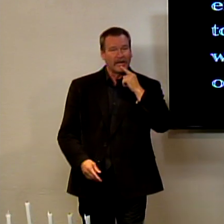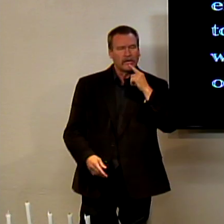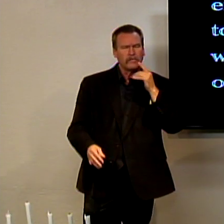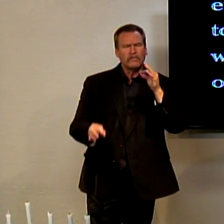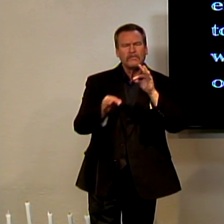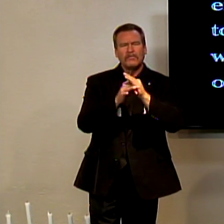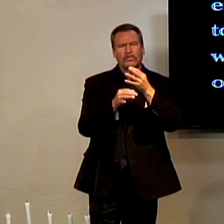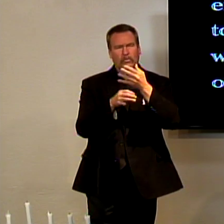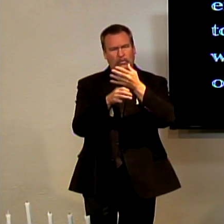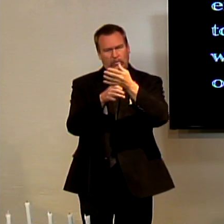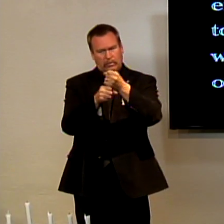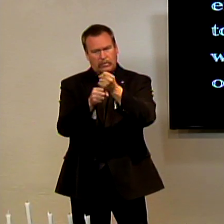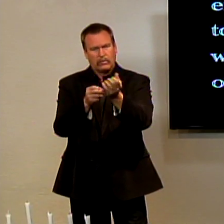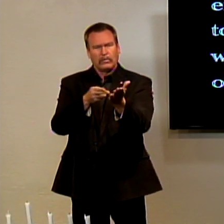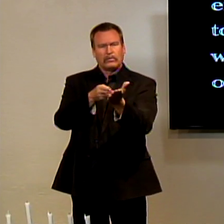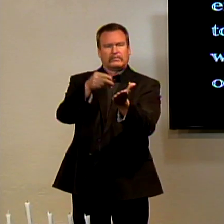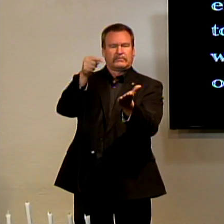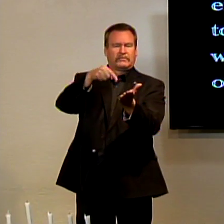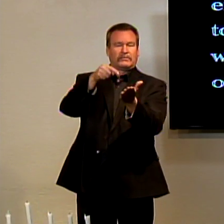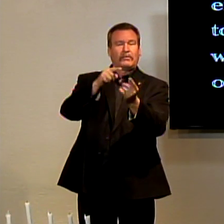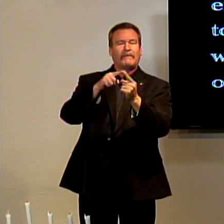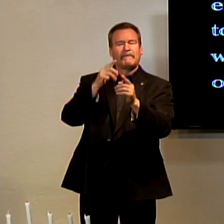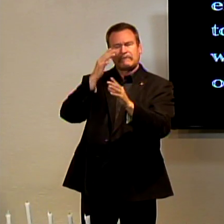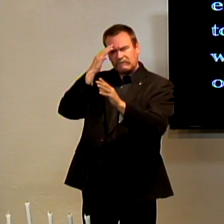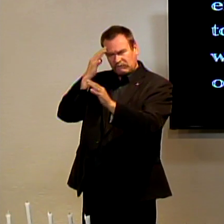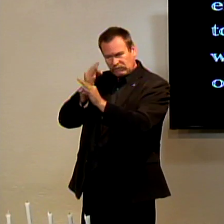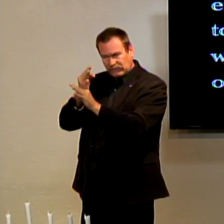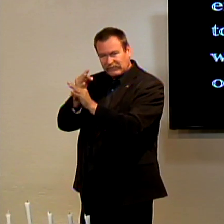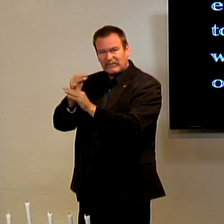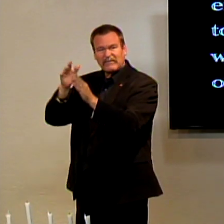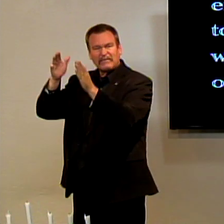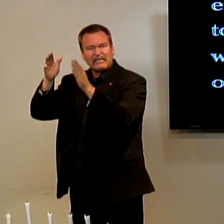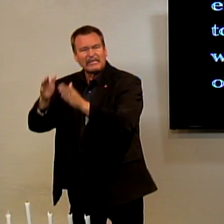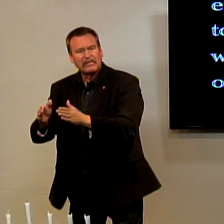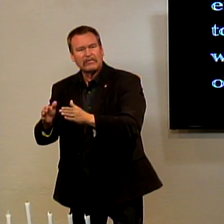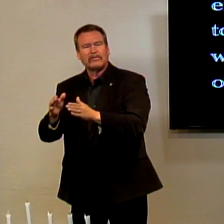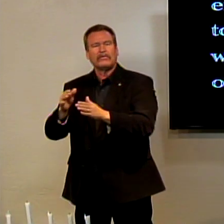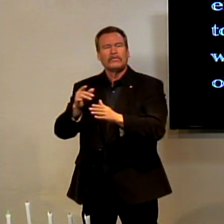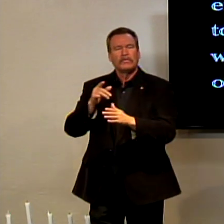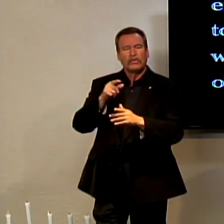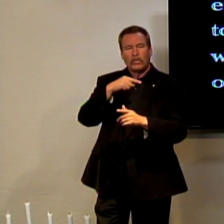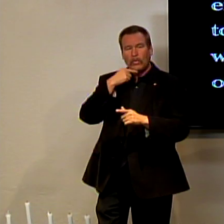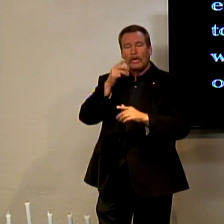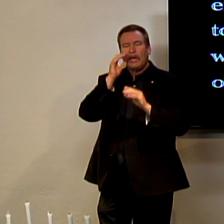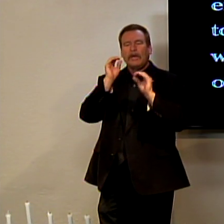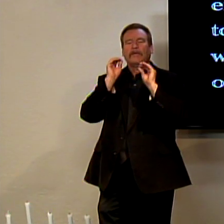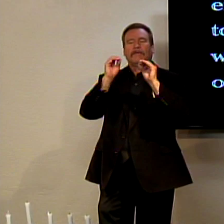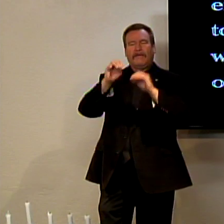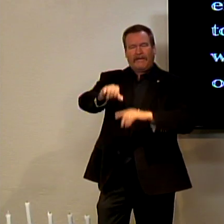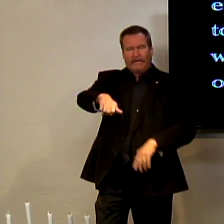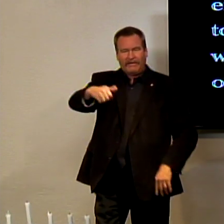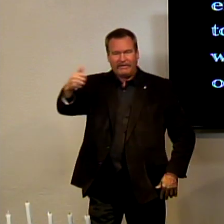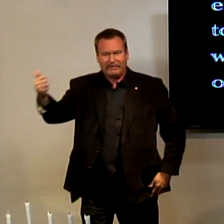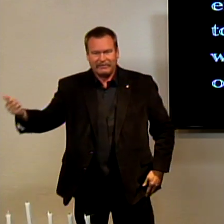It says, entrust the truth to faithful men who will teach